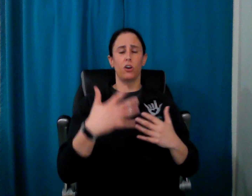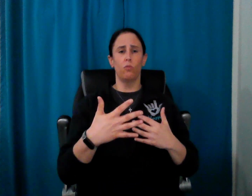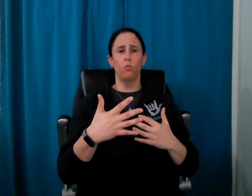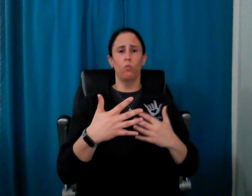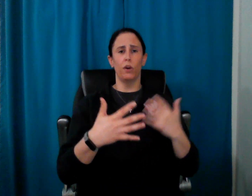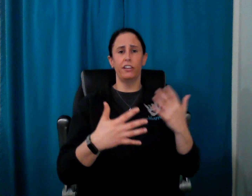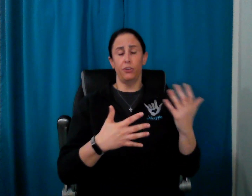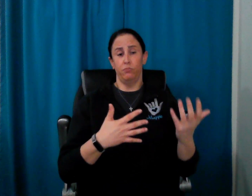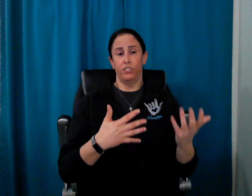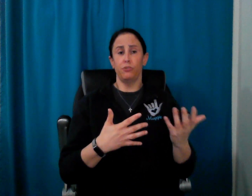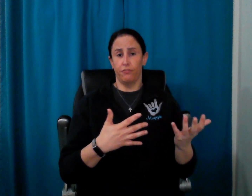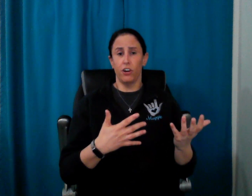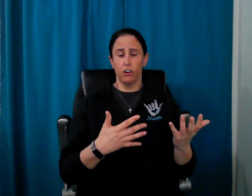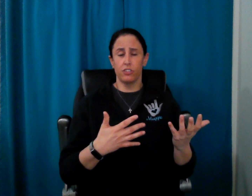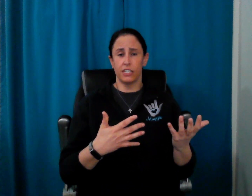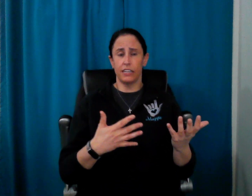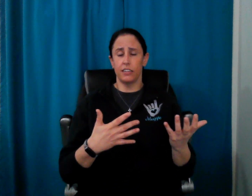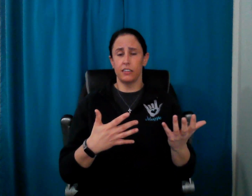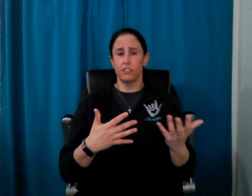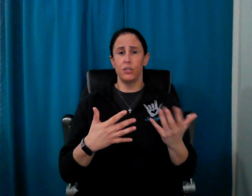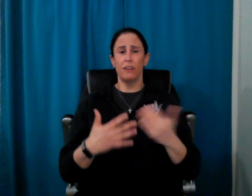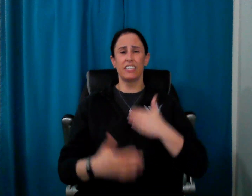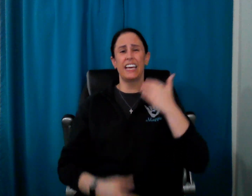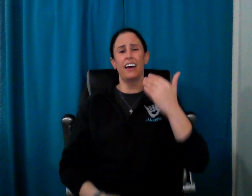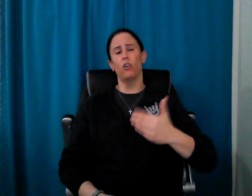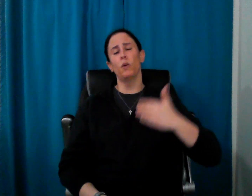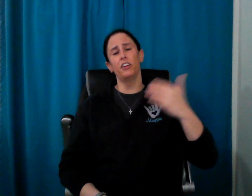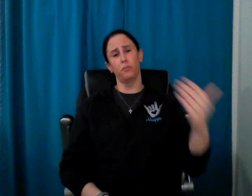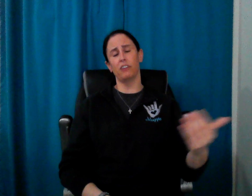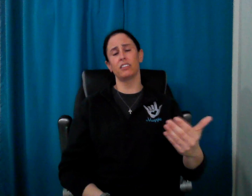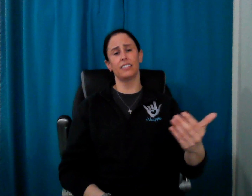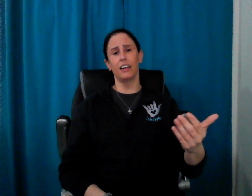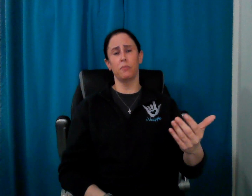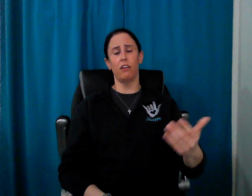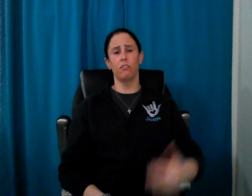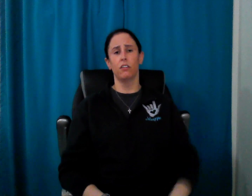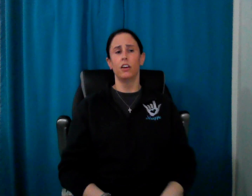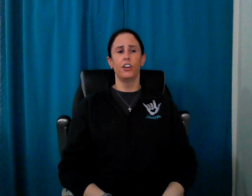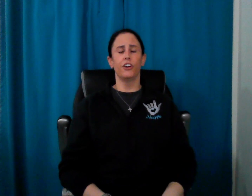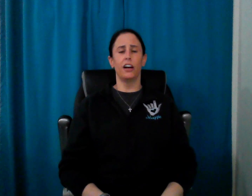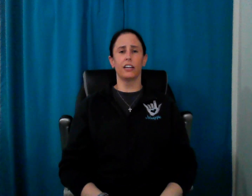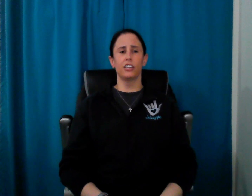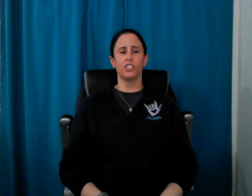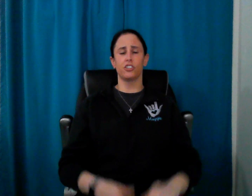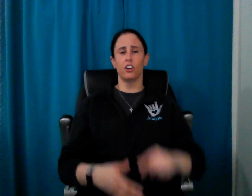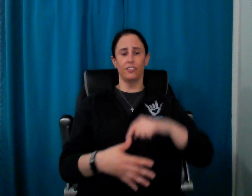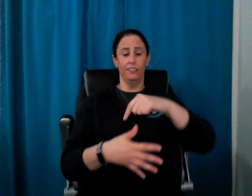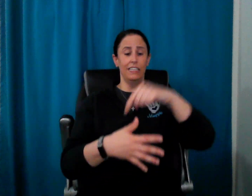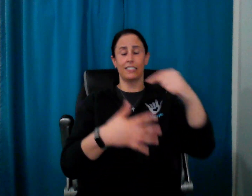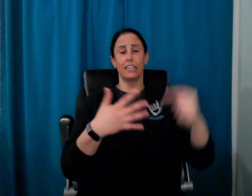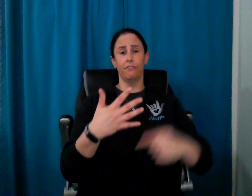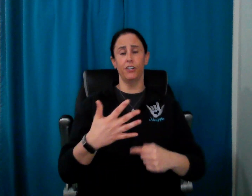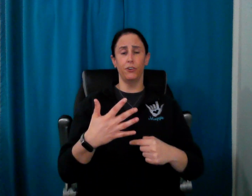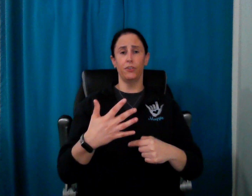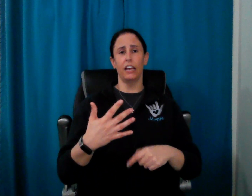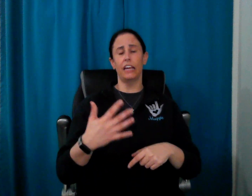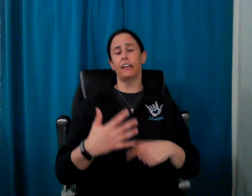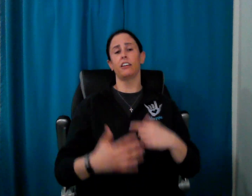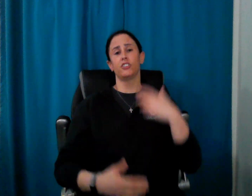So what you do first is you have to tell what you're about to sign about. You're not going to just start listing food and assume